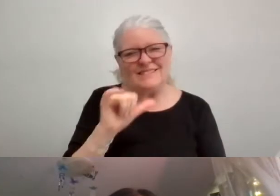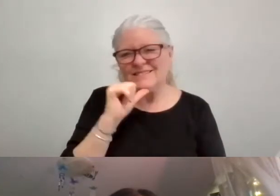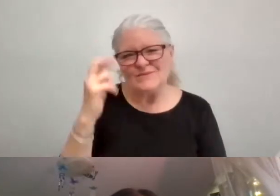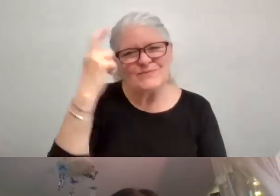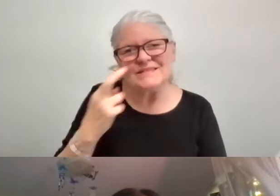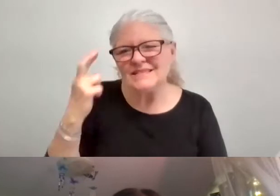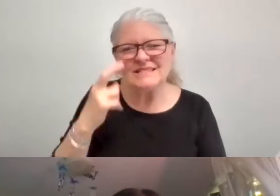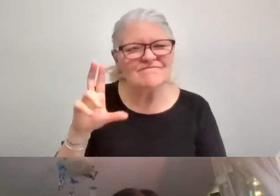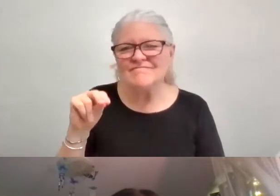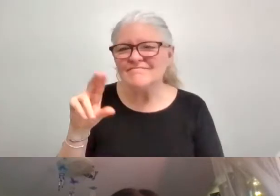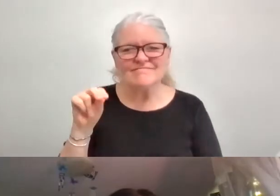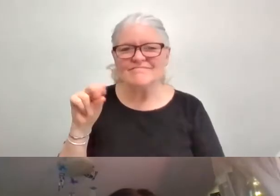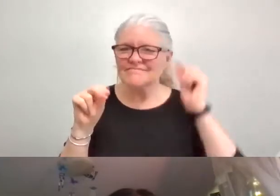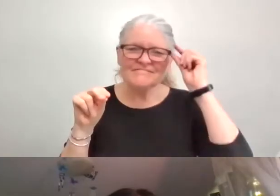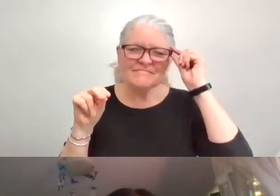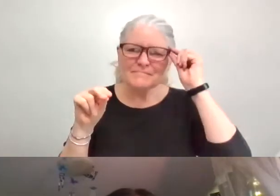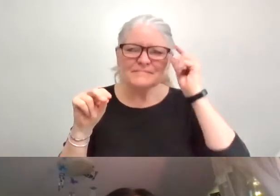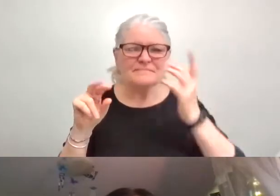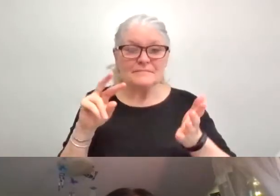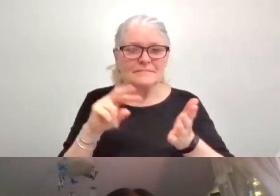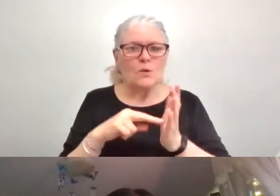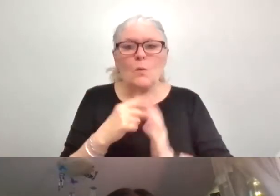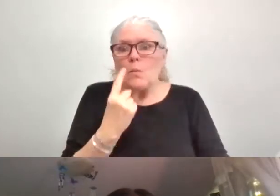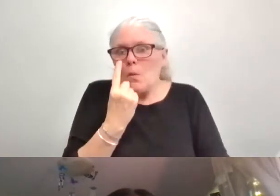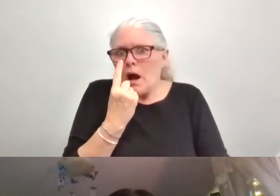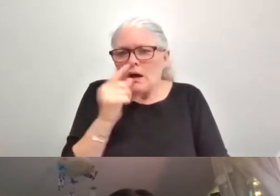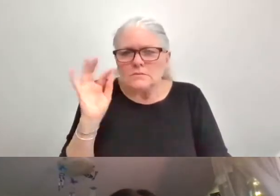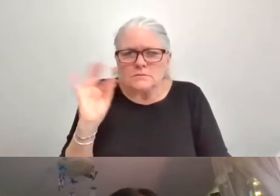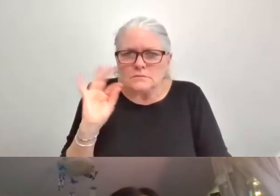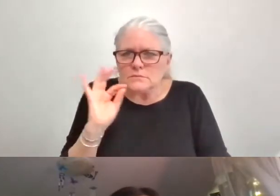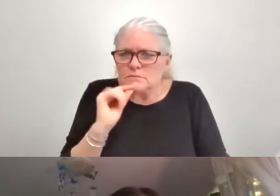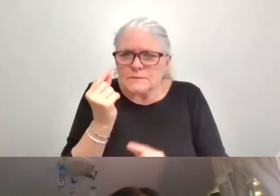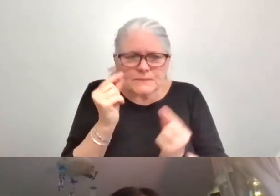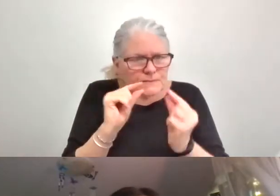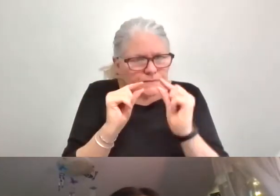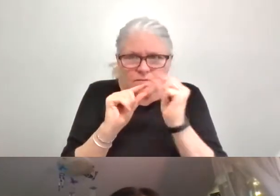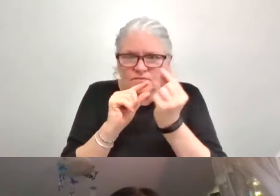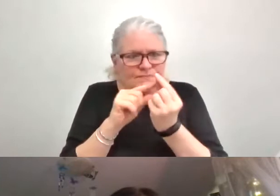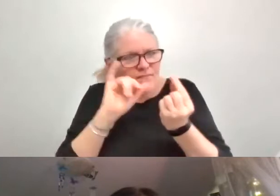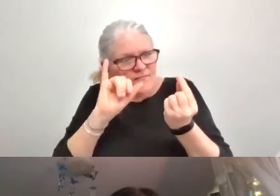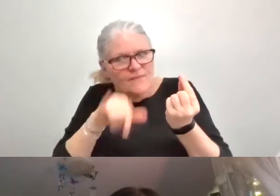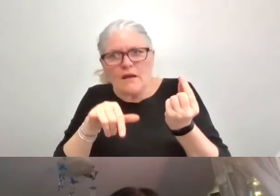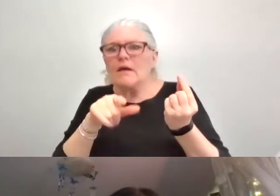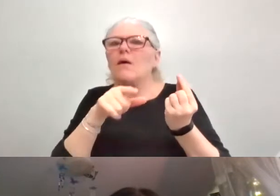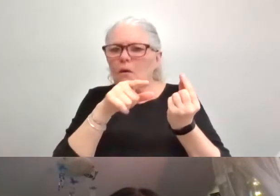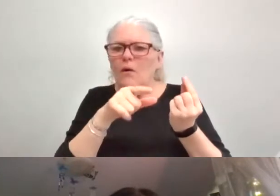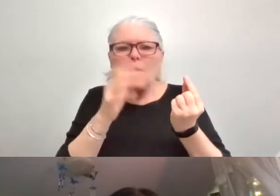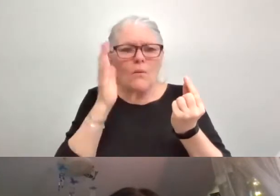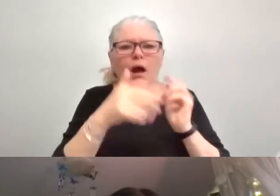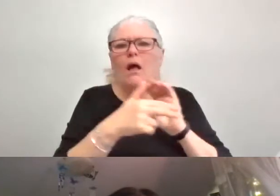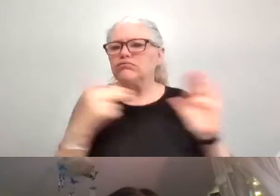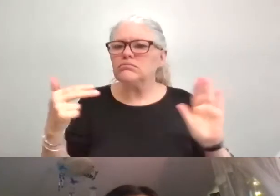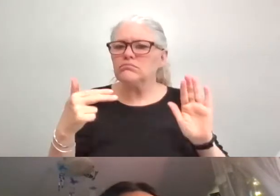going to be like, you know, that there's this one little part of me that, oh, all of a sudden that's where the flip switches and I'm just not